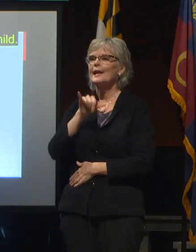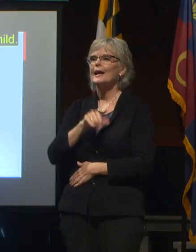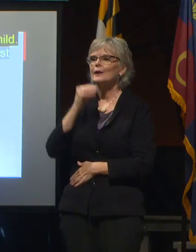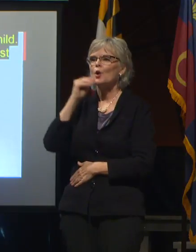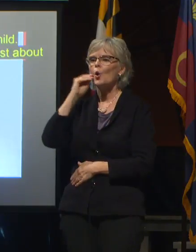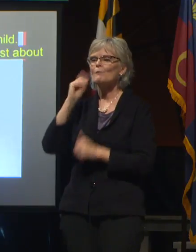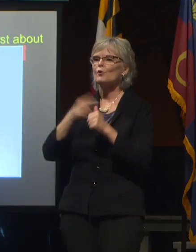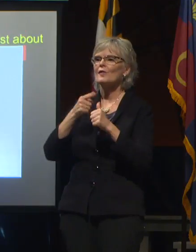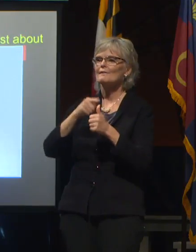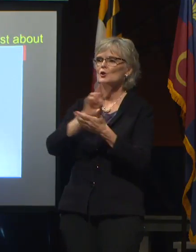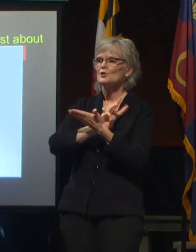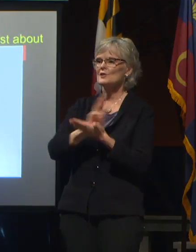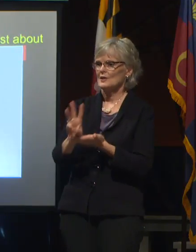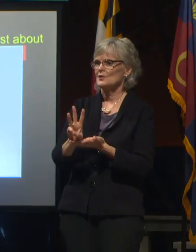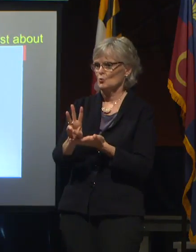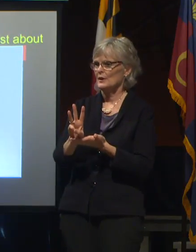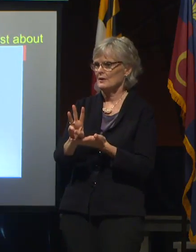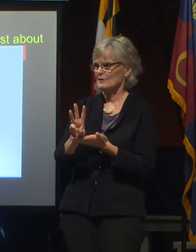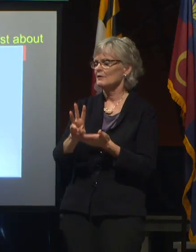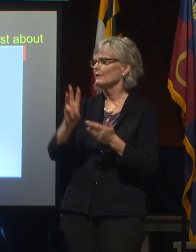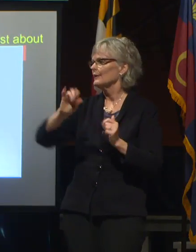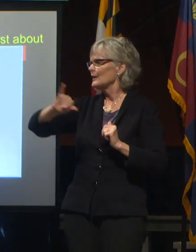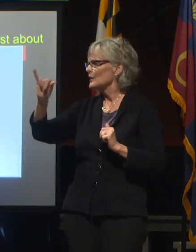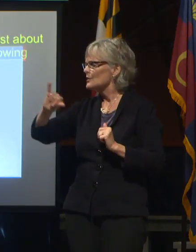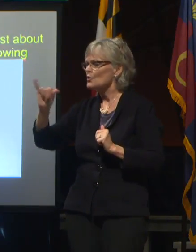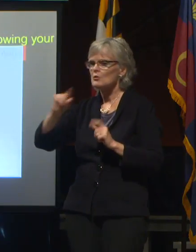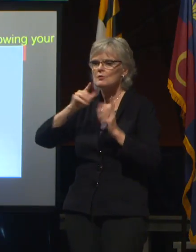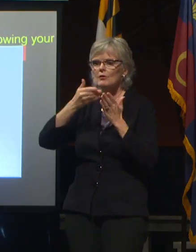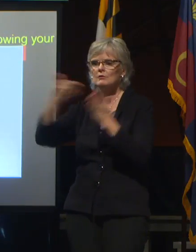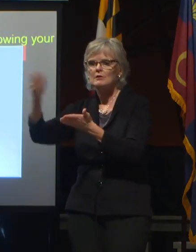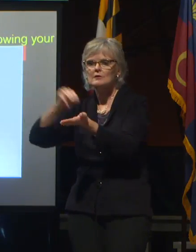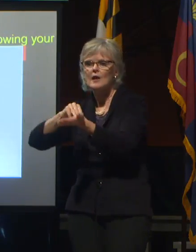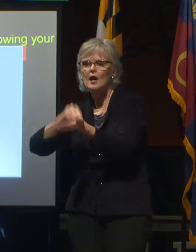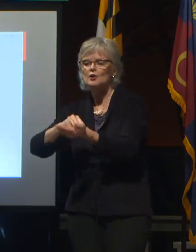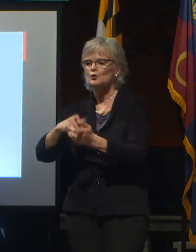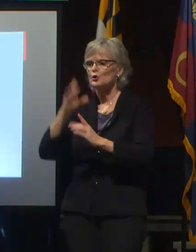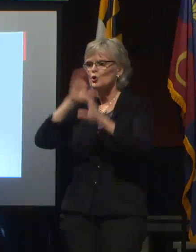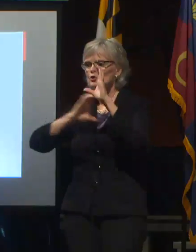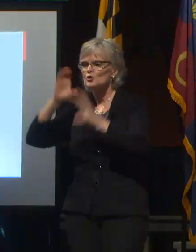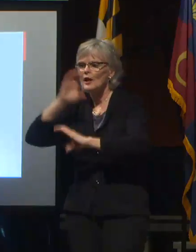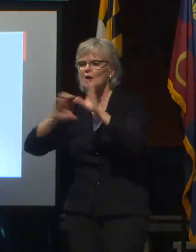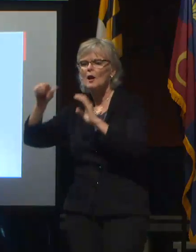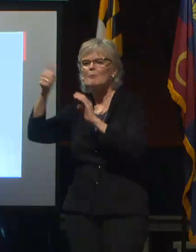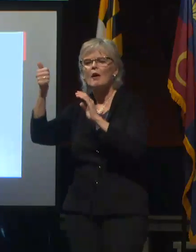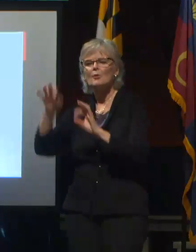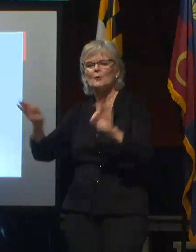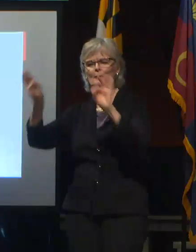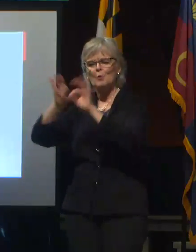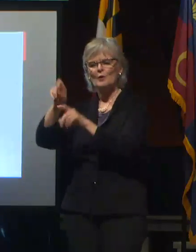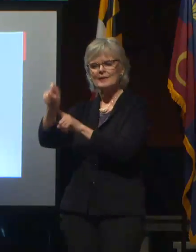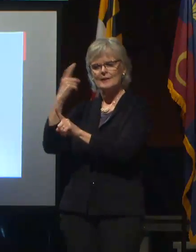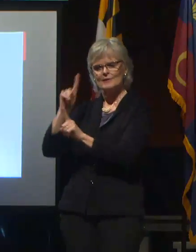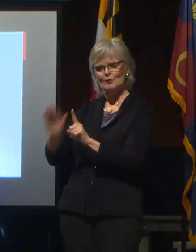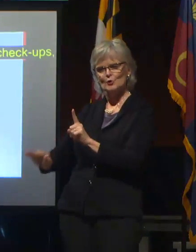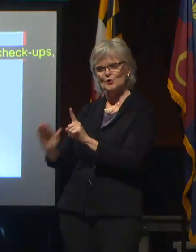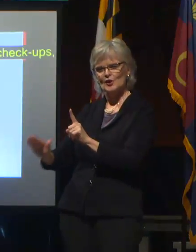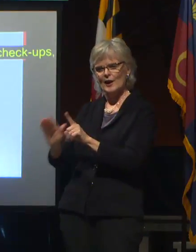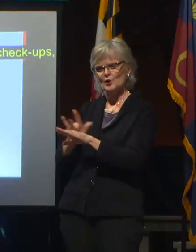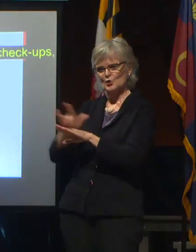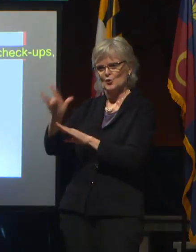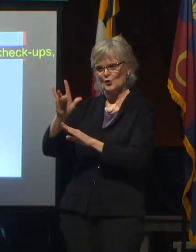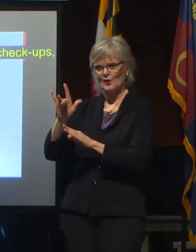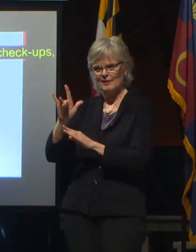weeks following your child's birth. It's also the doctor's appointments, the checkups, and the other important needs in your child's early stages